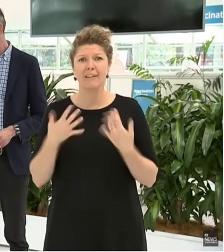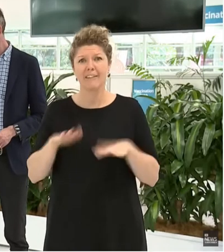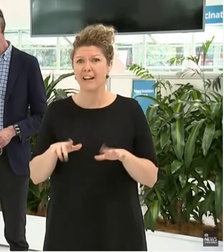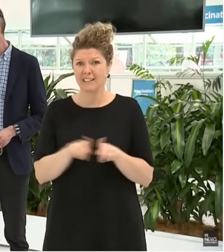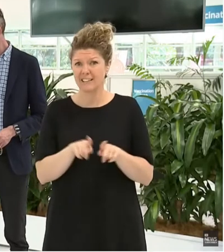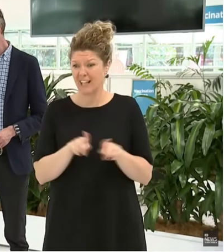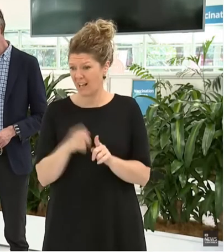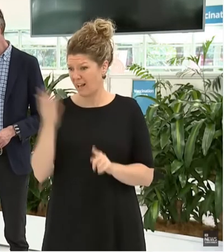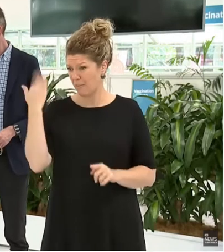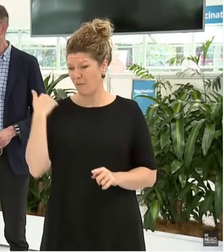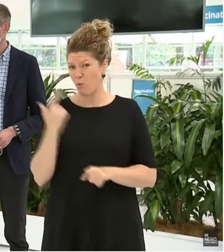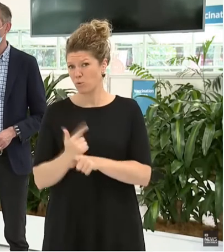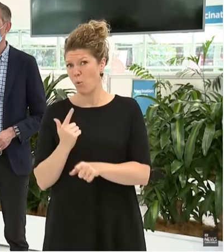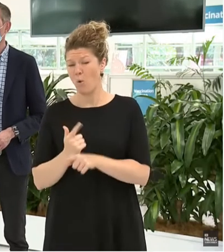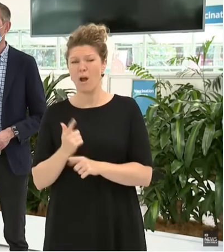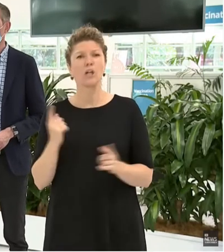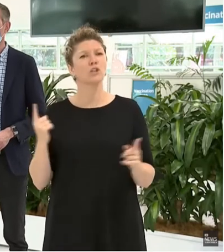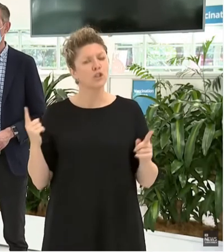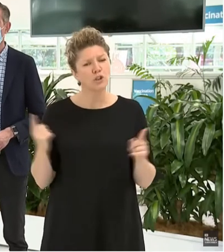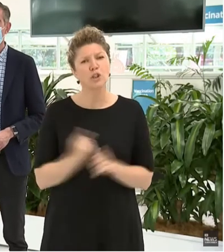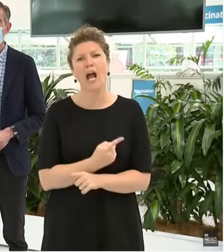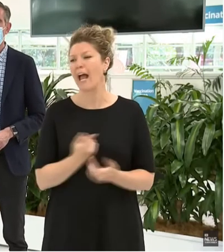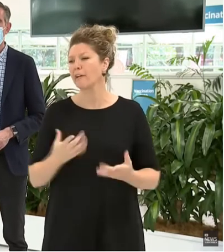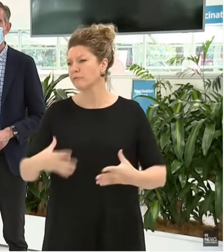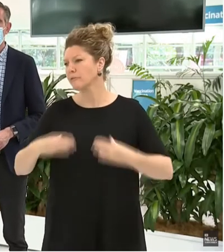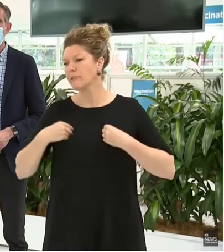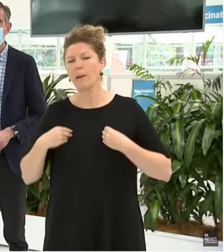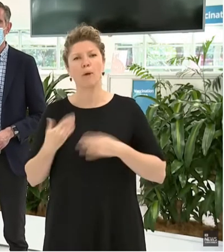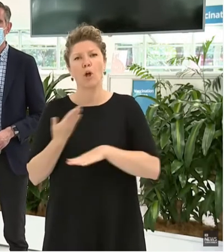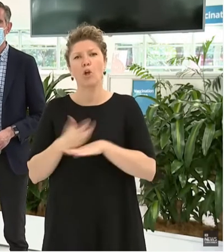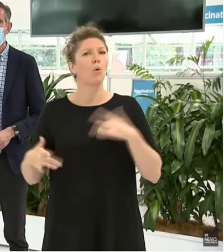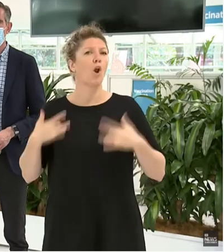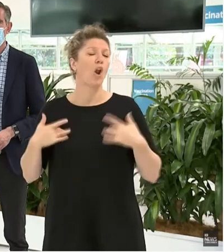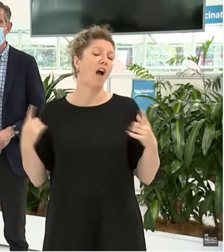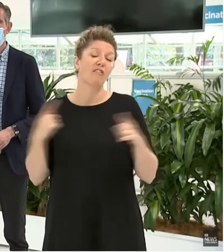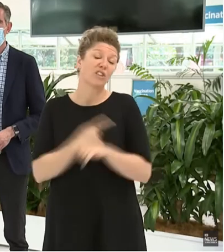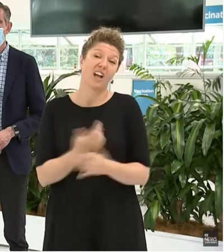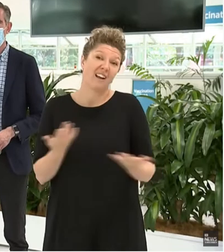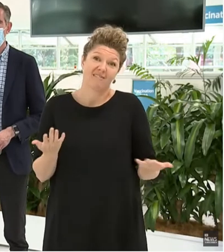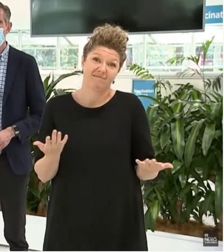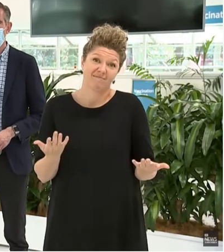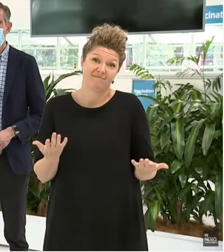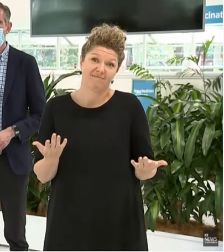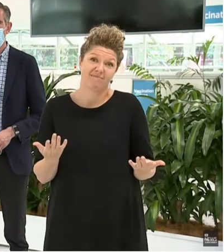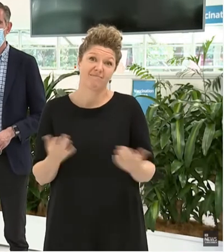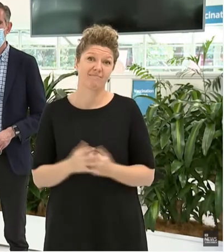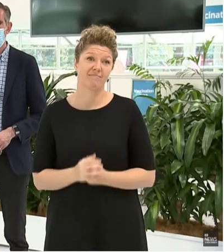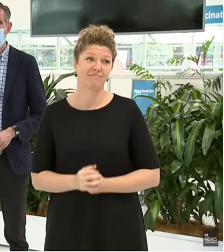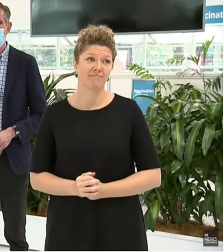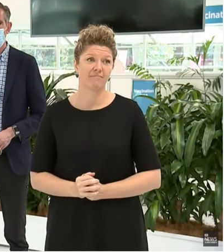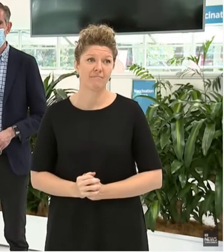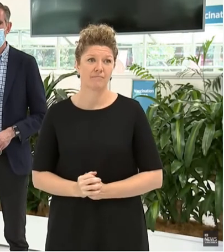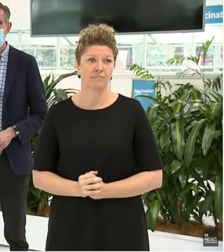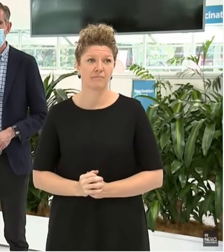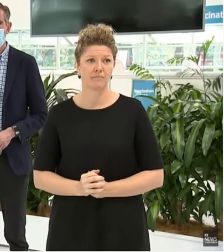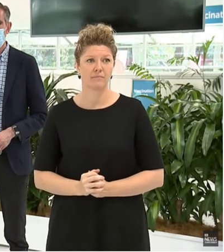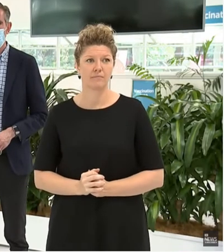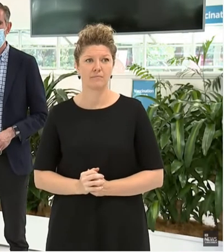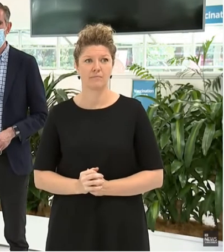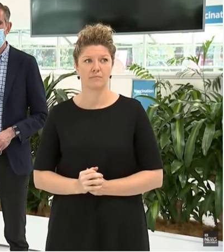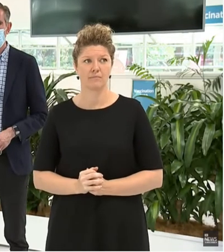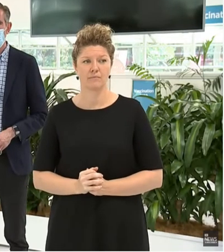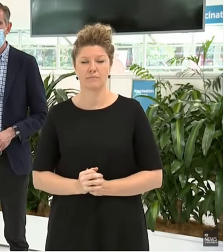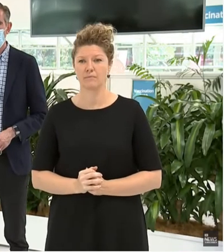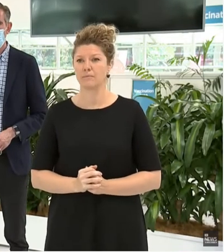we've got to learn to live with this virus. How do we do that sensibly? And we're working with our public health team to come up with those solutions. I'd like to give